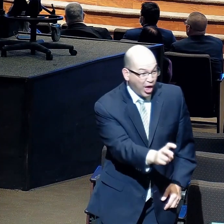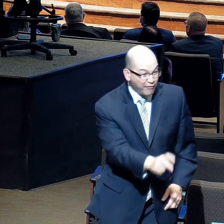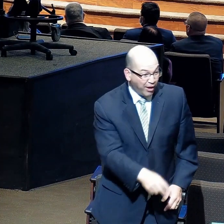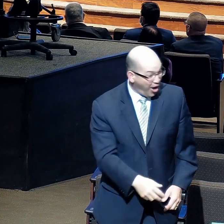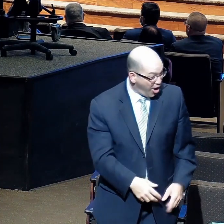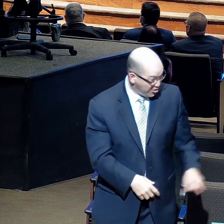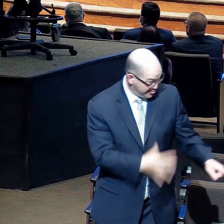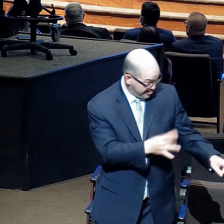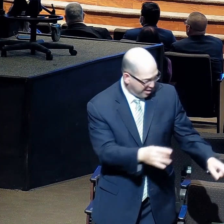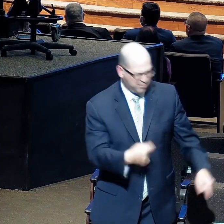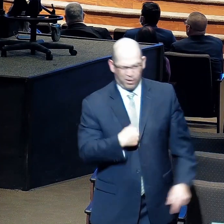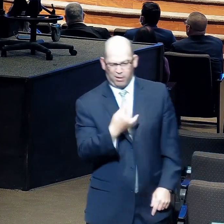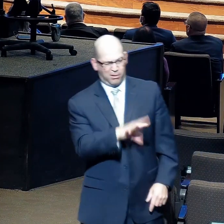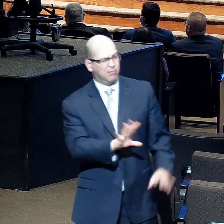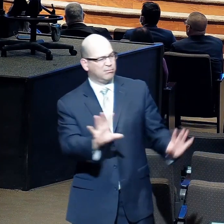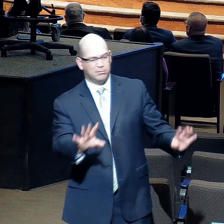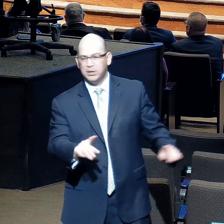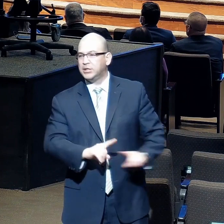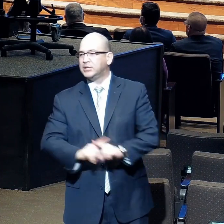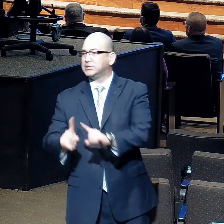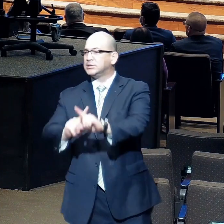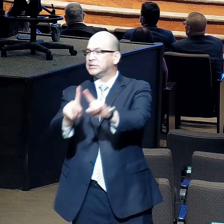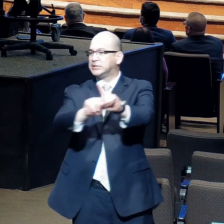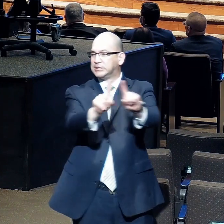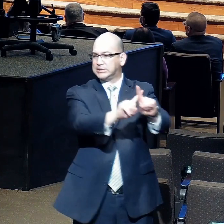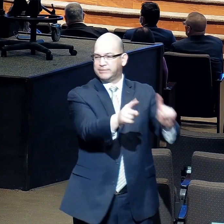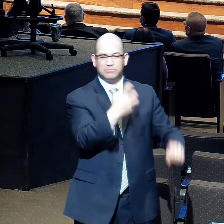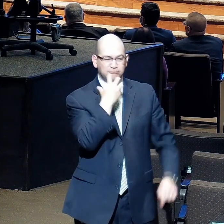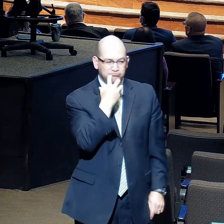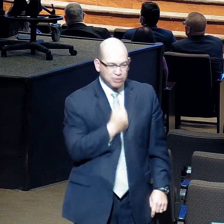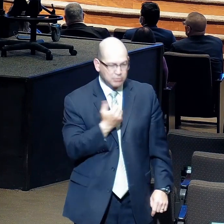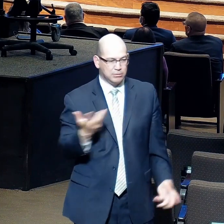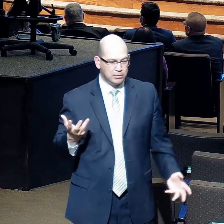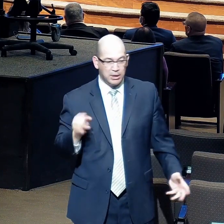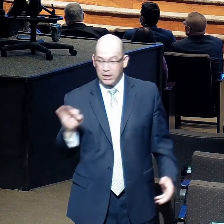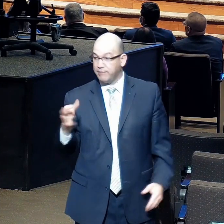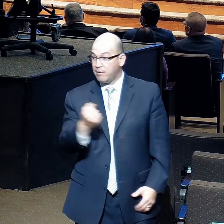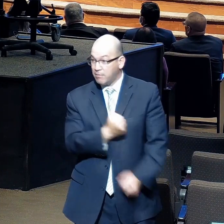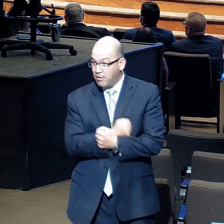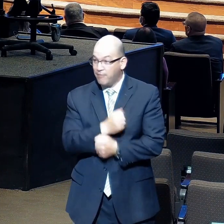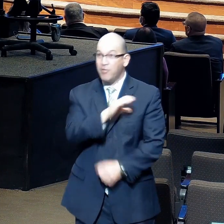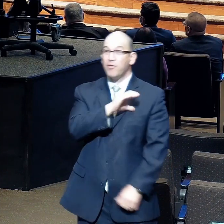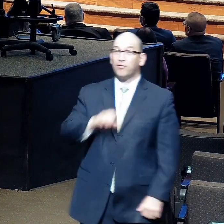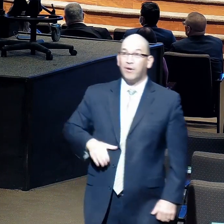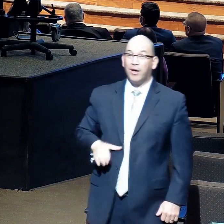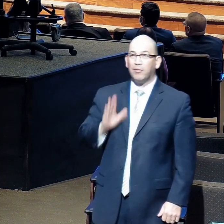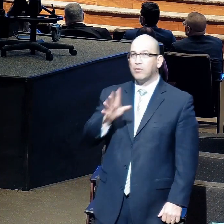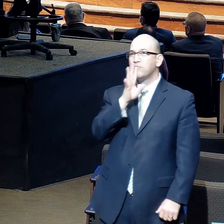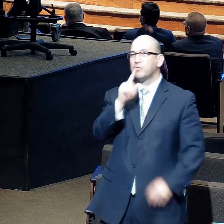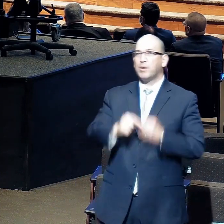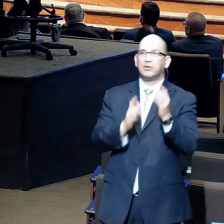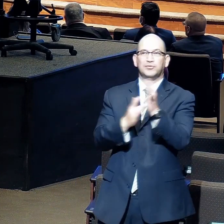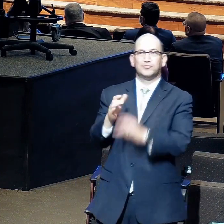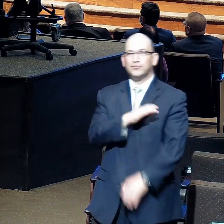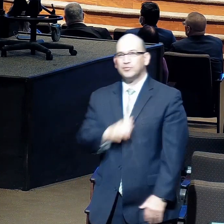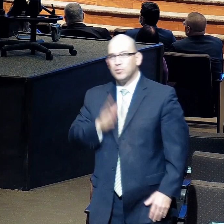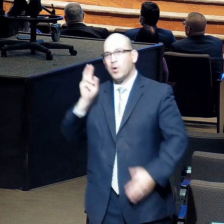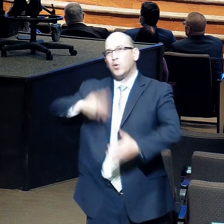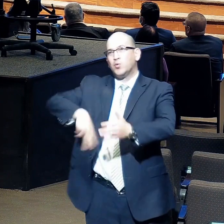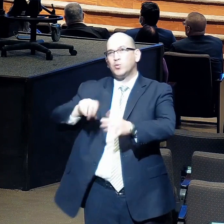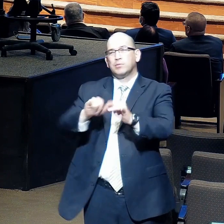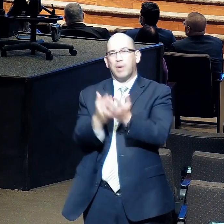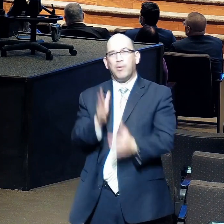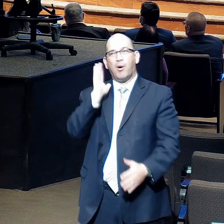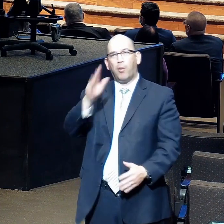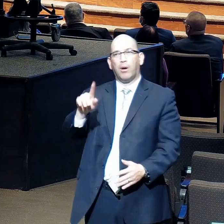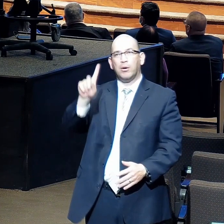That's what your affections are upon. That's your treasure. If you love Christ, you're going to talk about him. You're going to read his Bible. You're going to tithe. You're going to go soul winning.